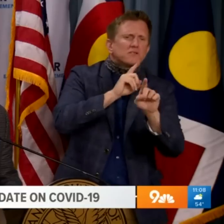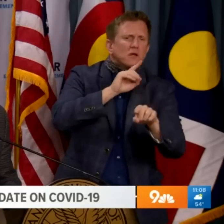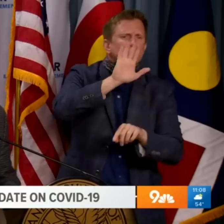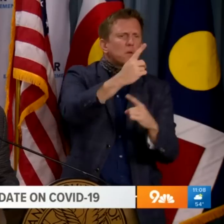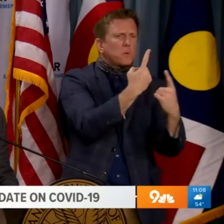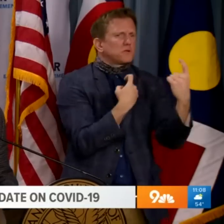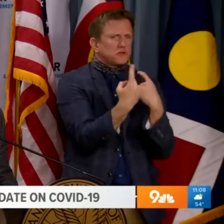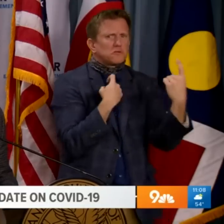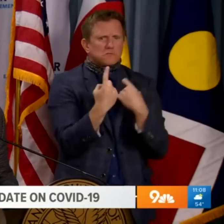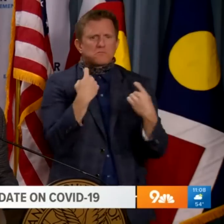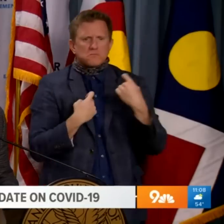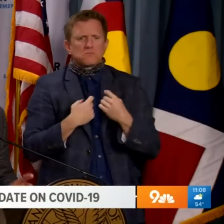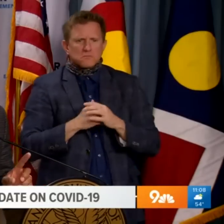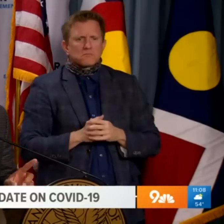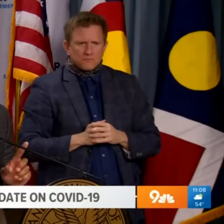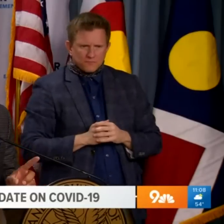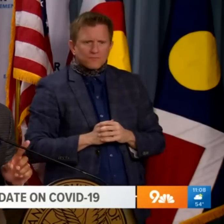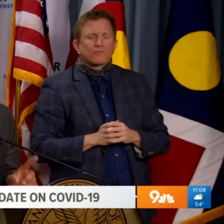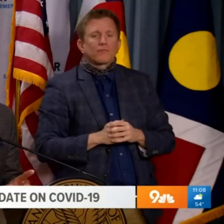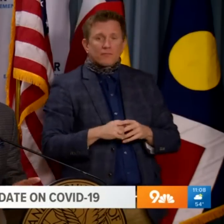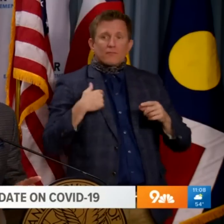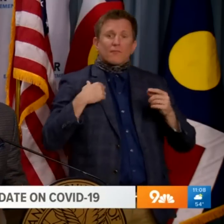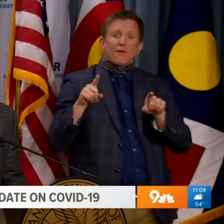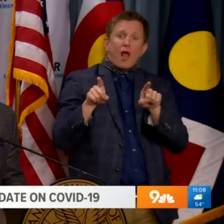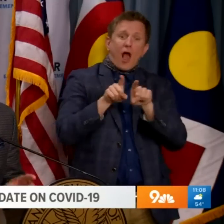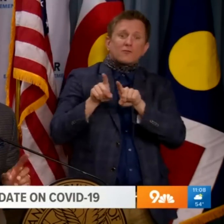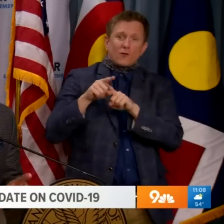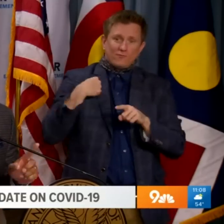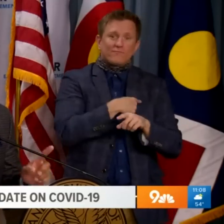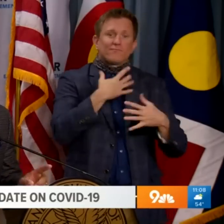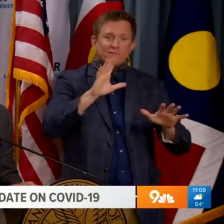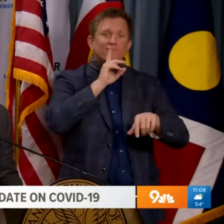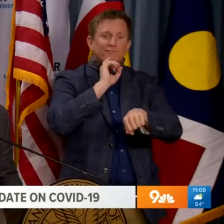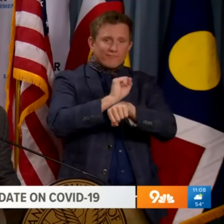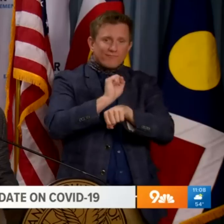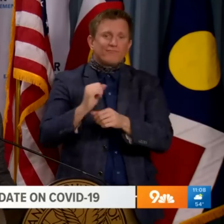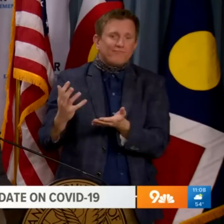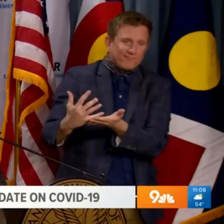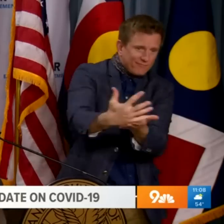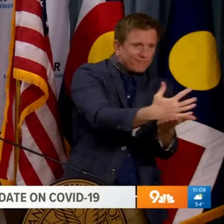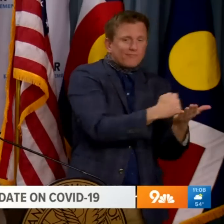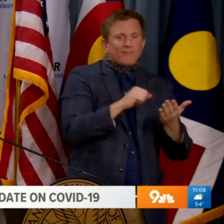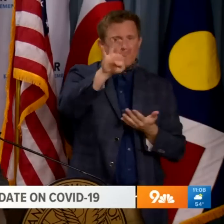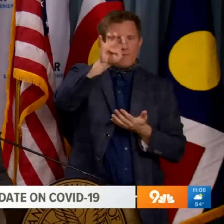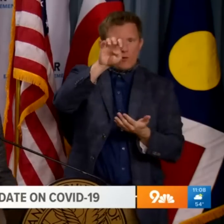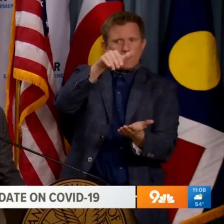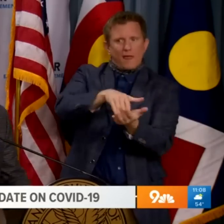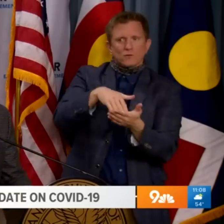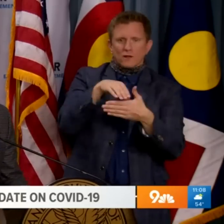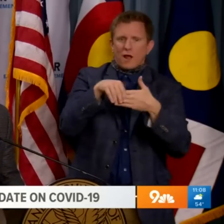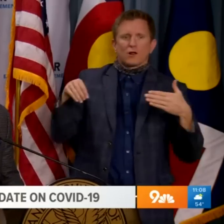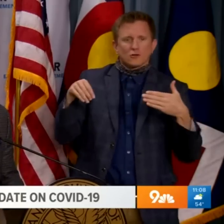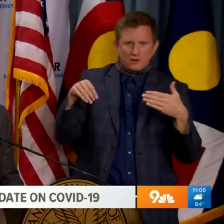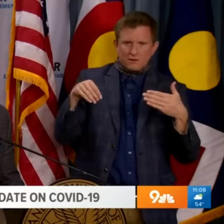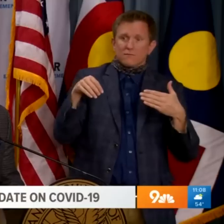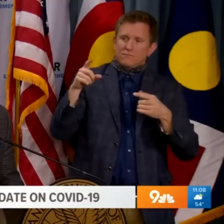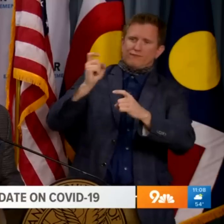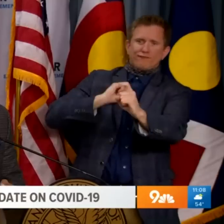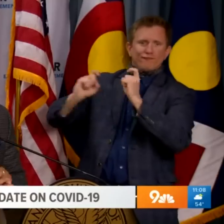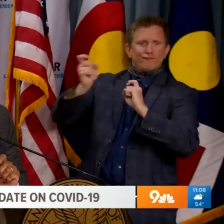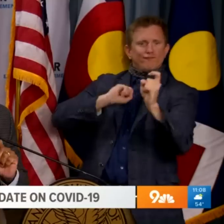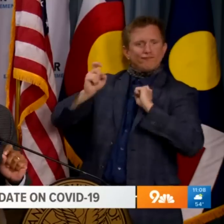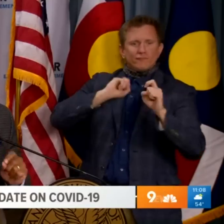be going out the door today. Eric Haraga, our executive director of the Division of Economic Development and Opportunities here, to answer any questions